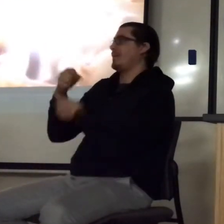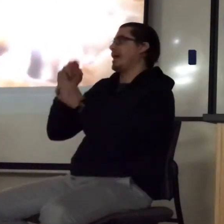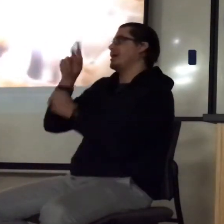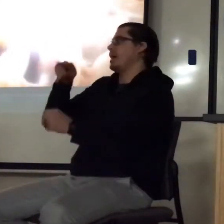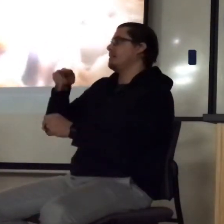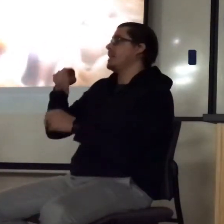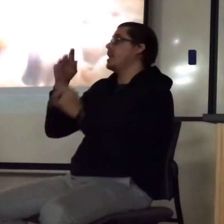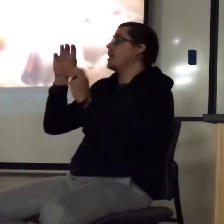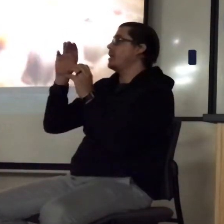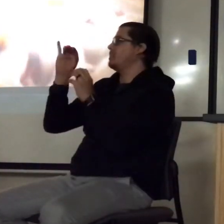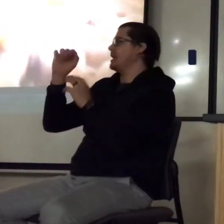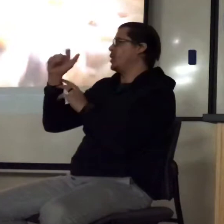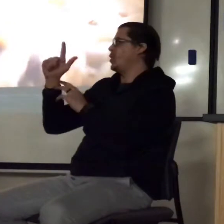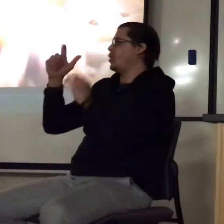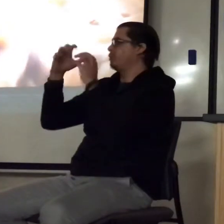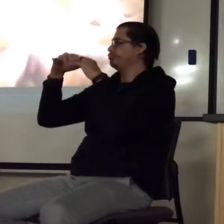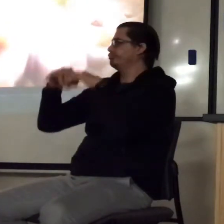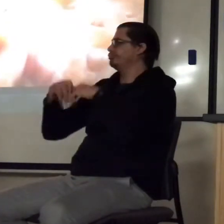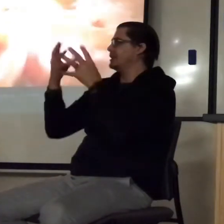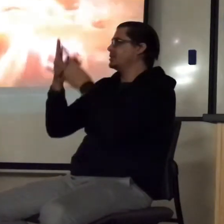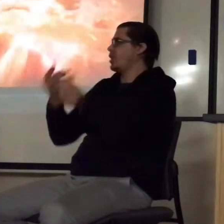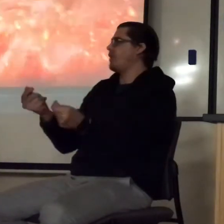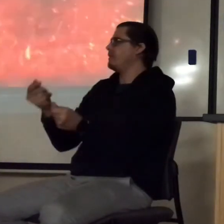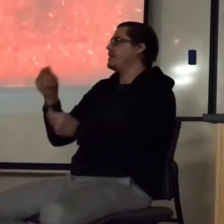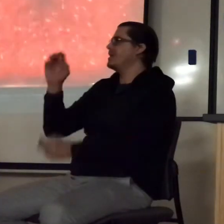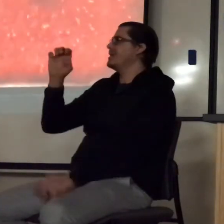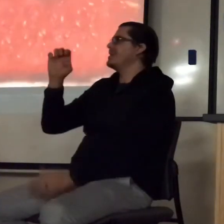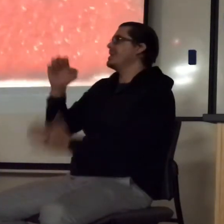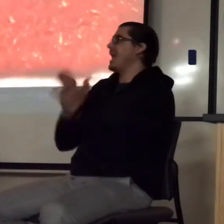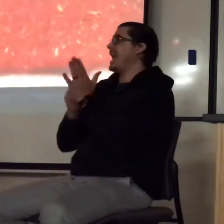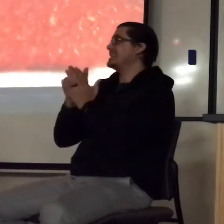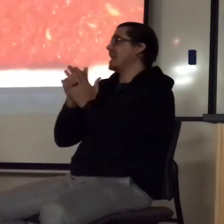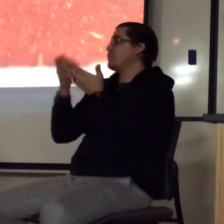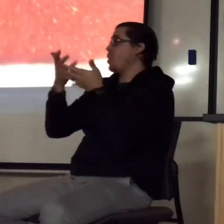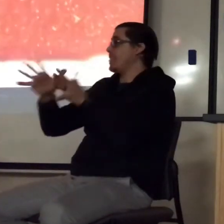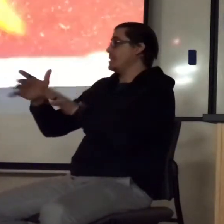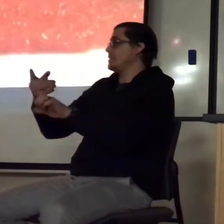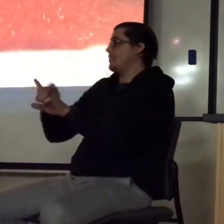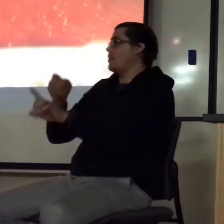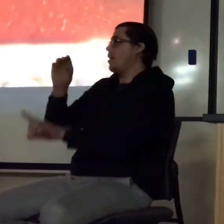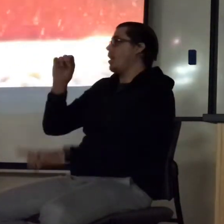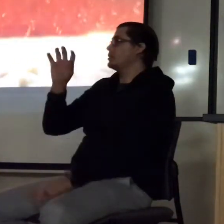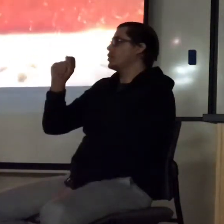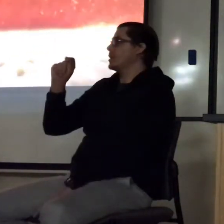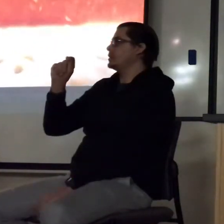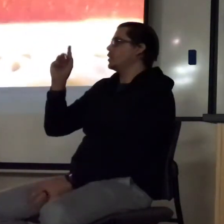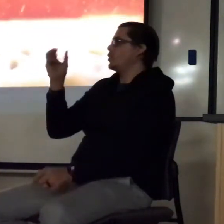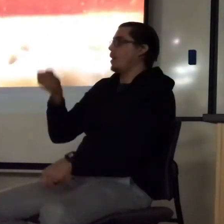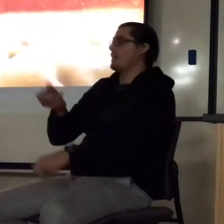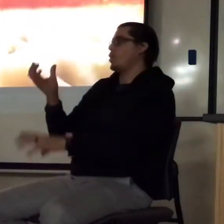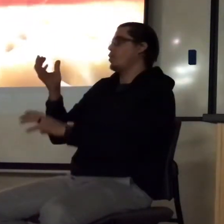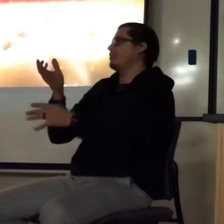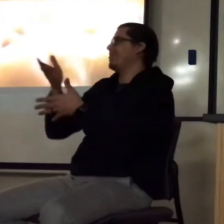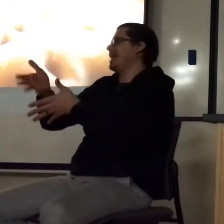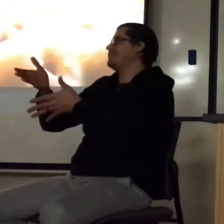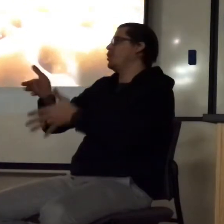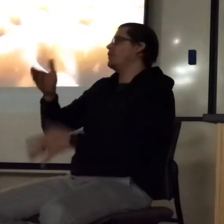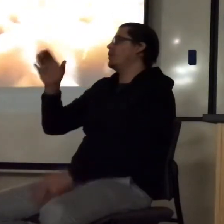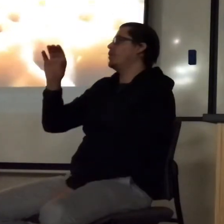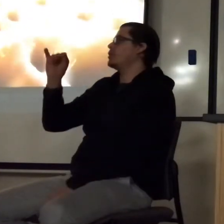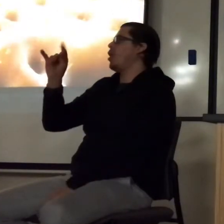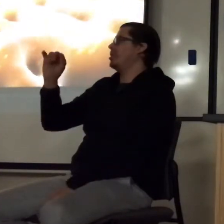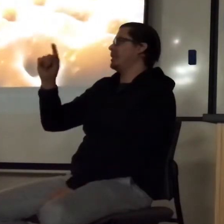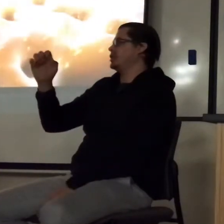Once the mineral content of the bone has been dissolved, enzymes released from osteoclasts remove the remaining collagenous bone matrix